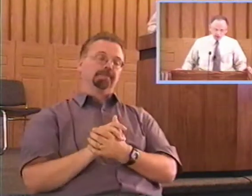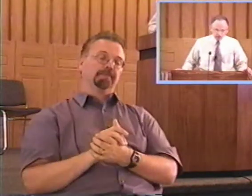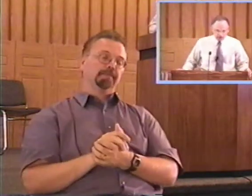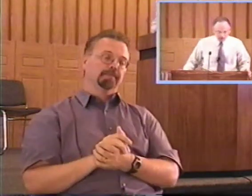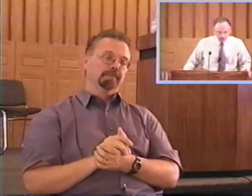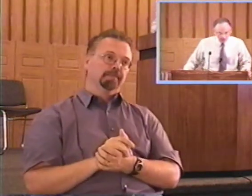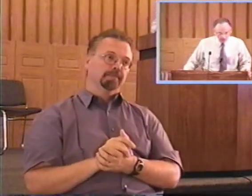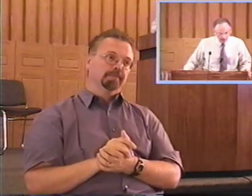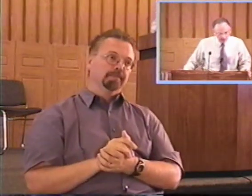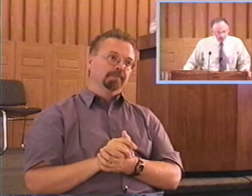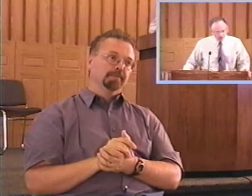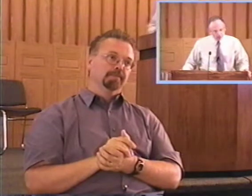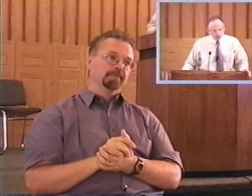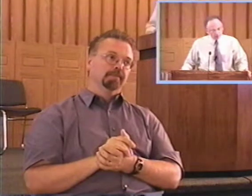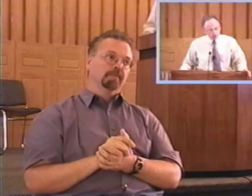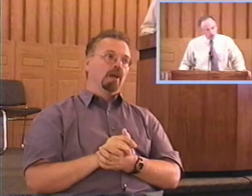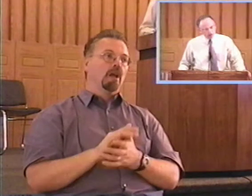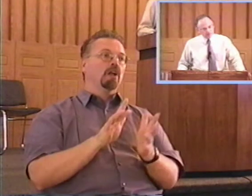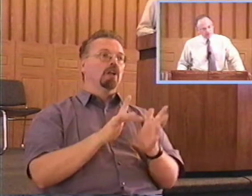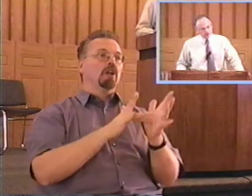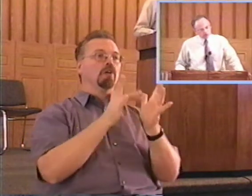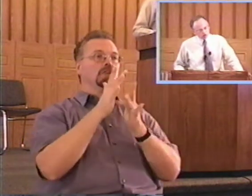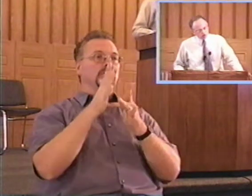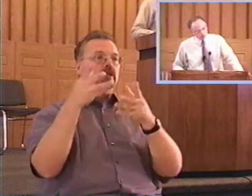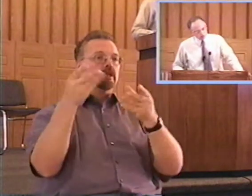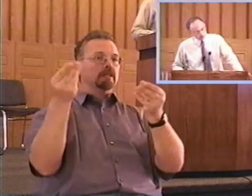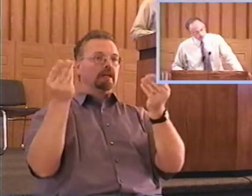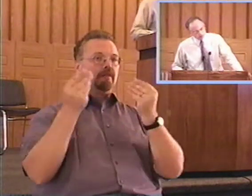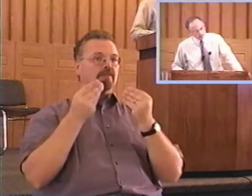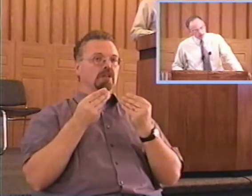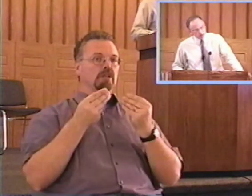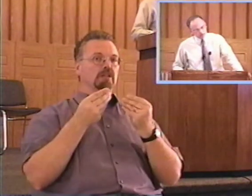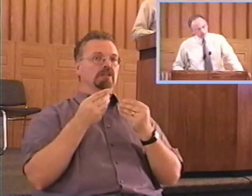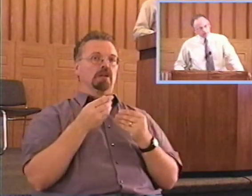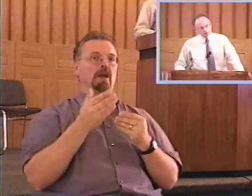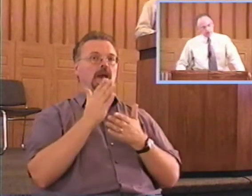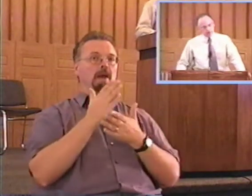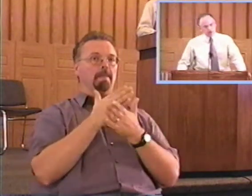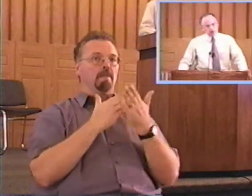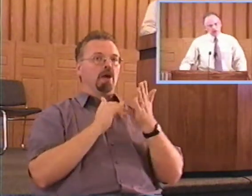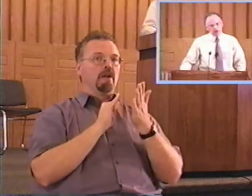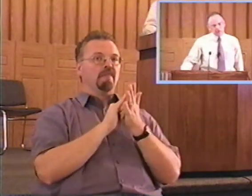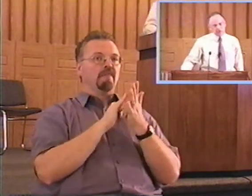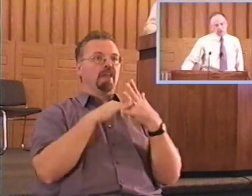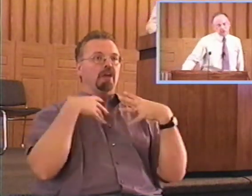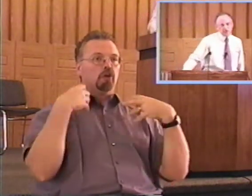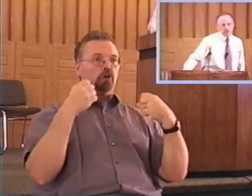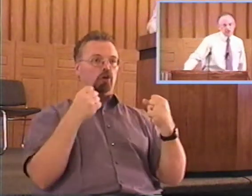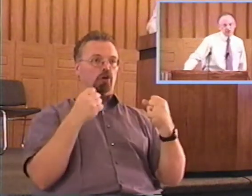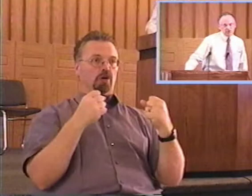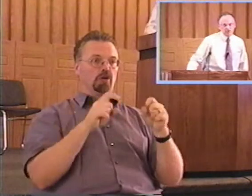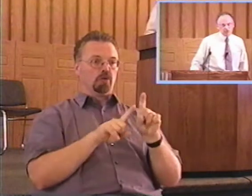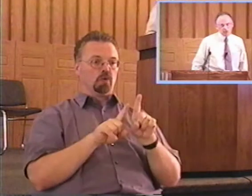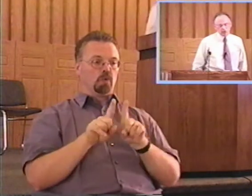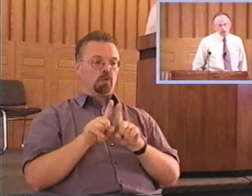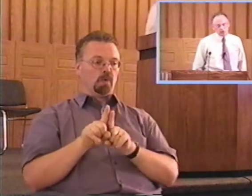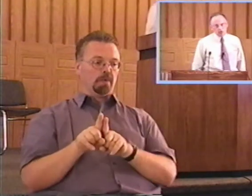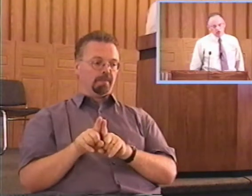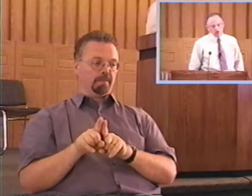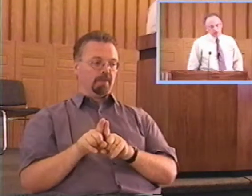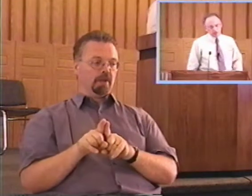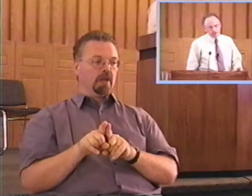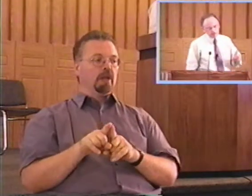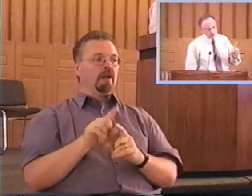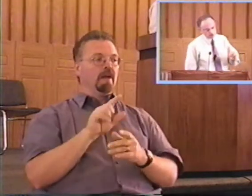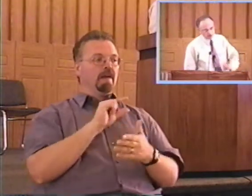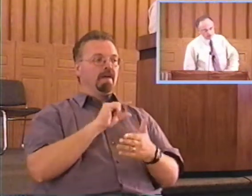us an actual part of this cure as well. He says this in verse